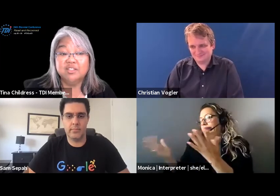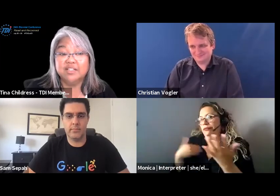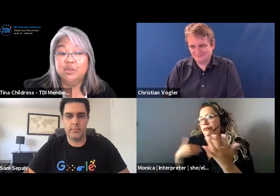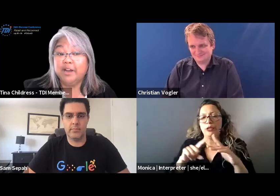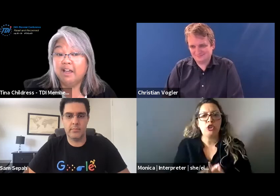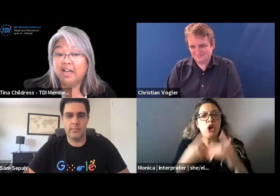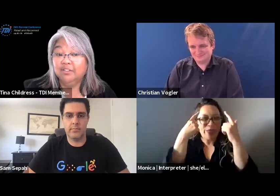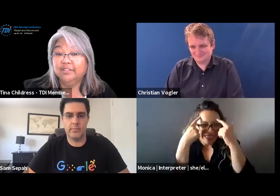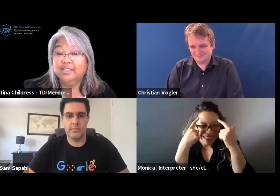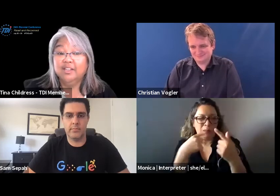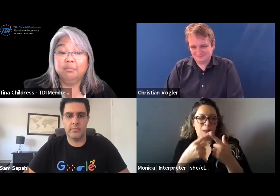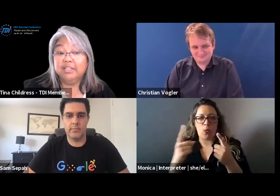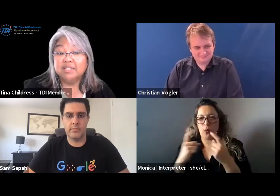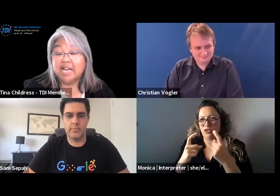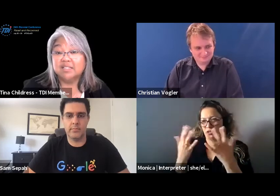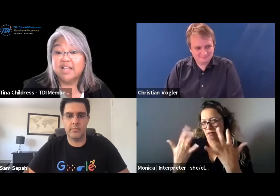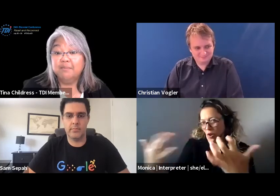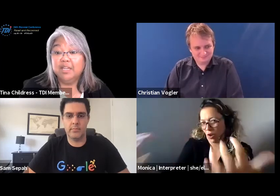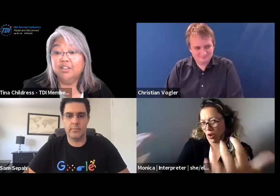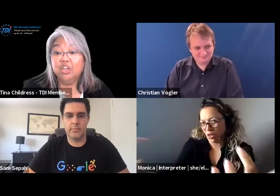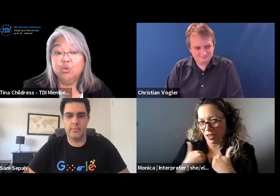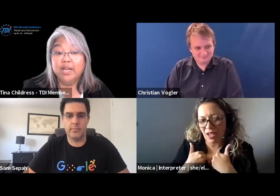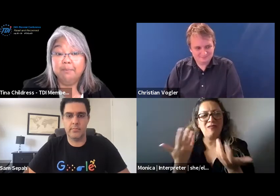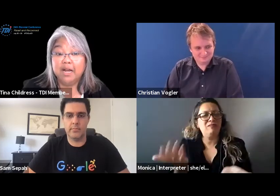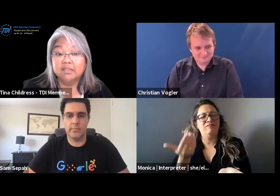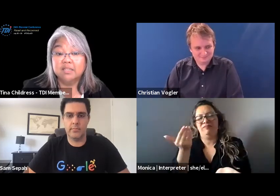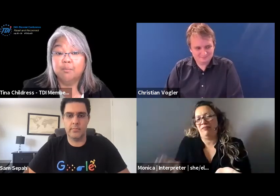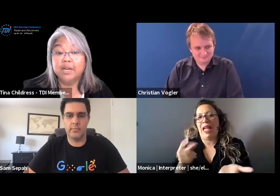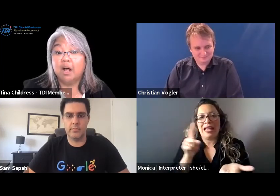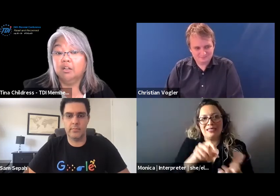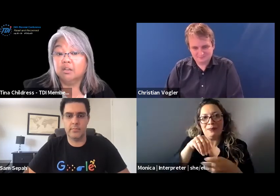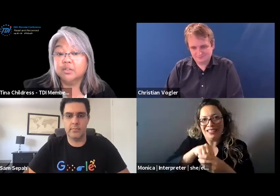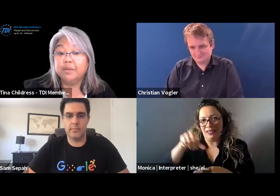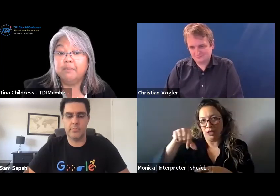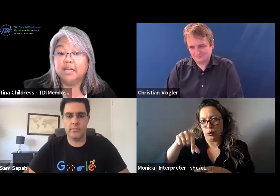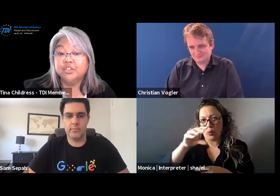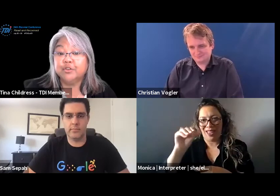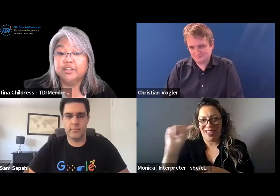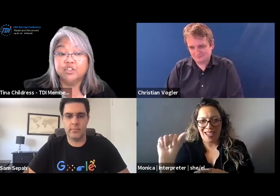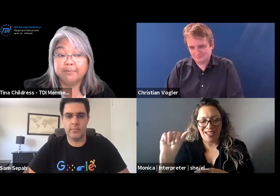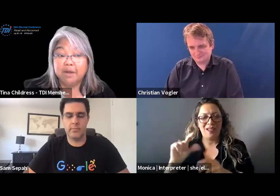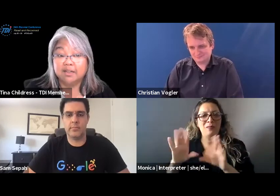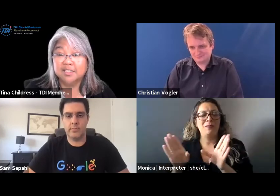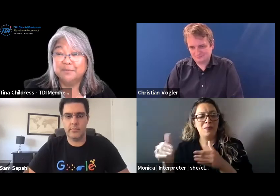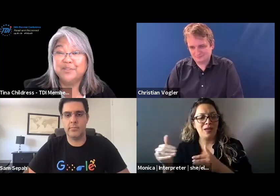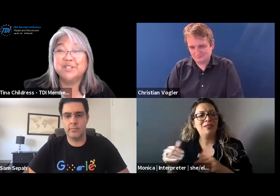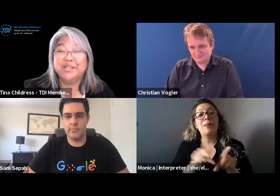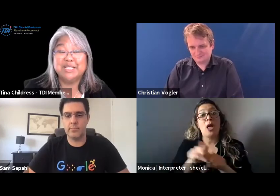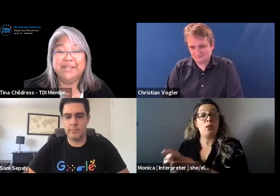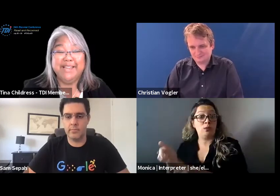questions that you might have. Please ask them in the Q&A box, but I'll also be monitoring the chat box. So let's